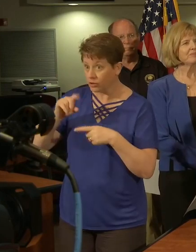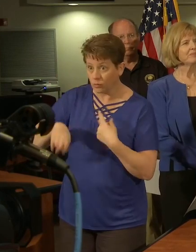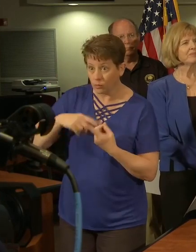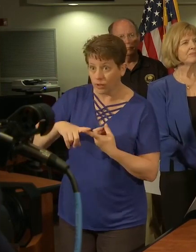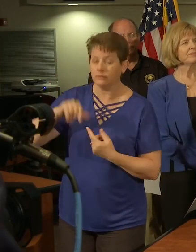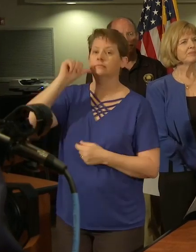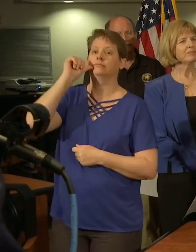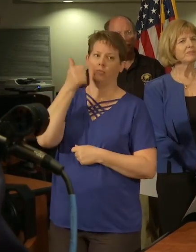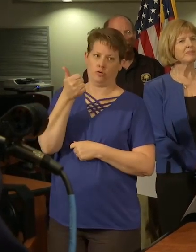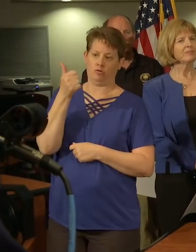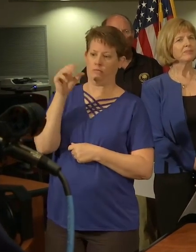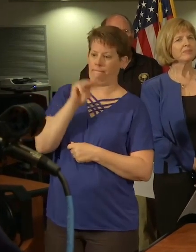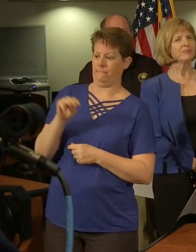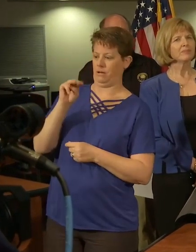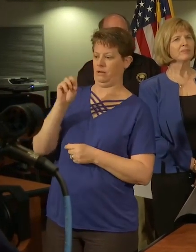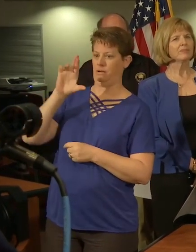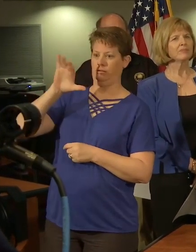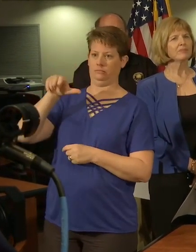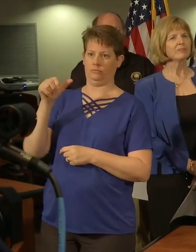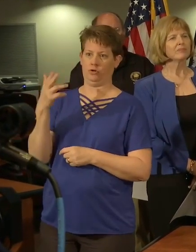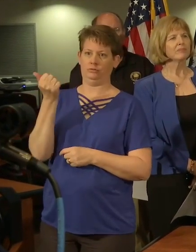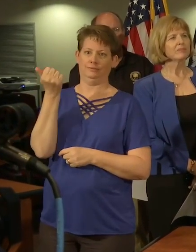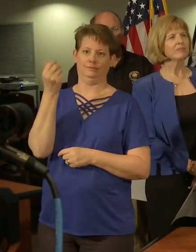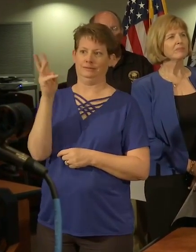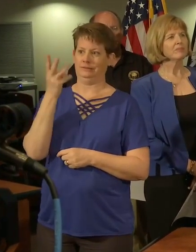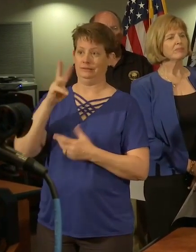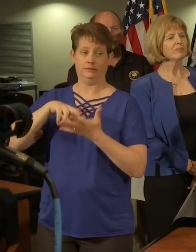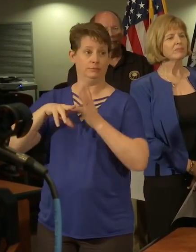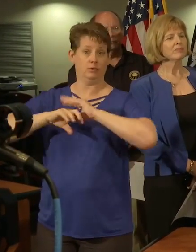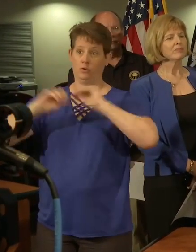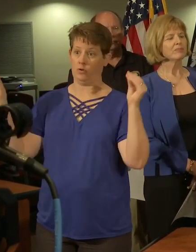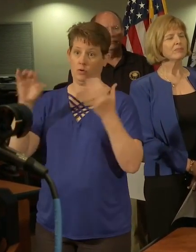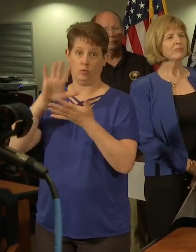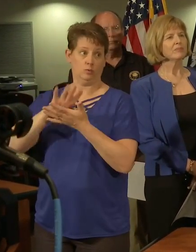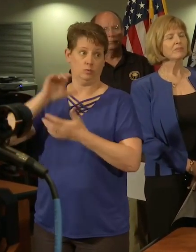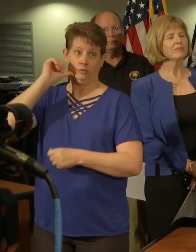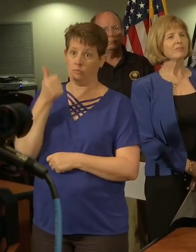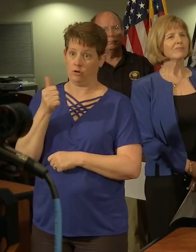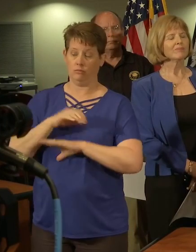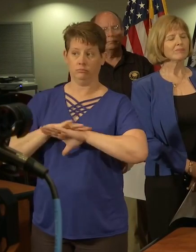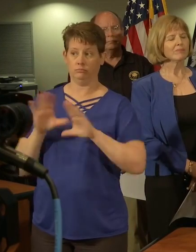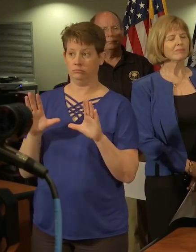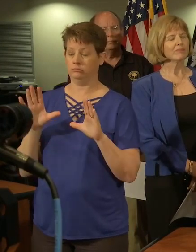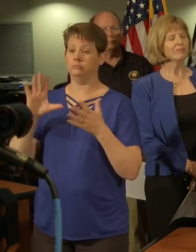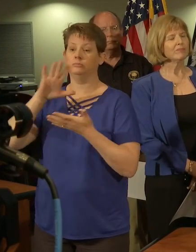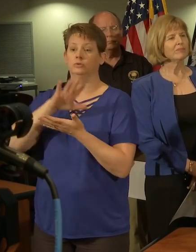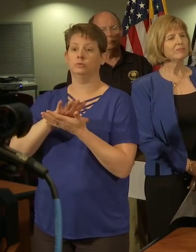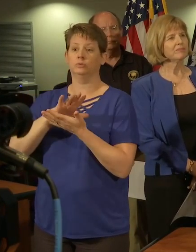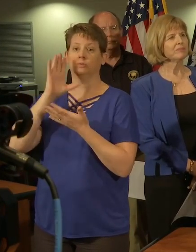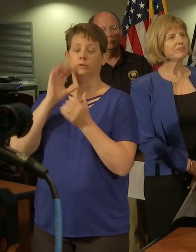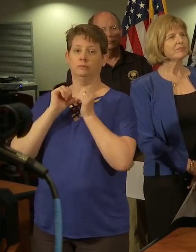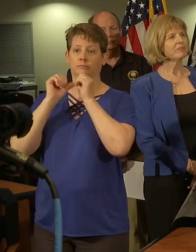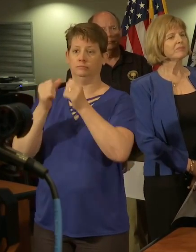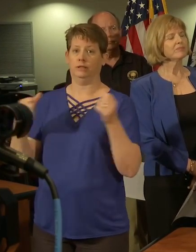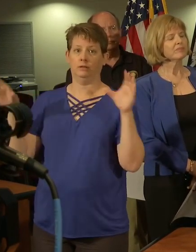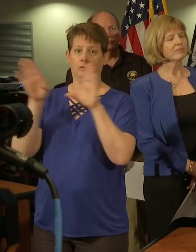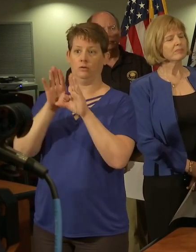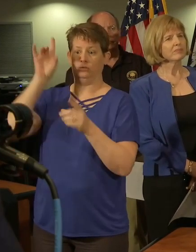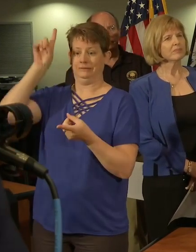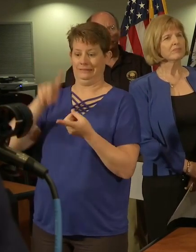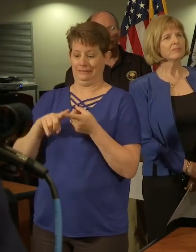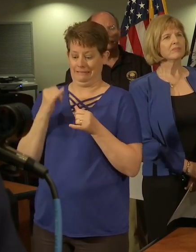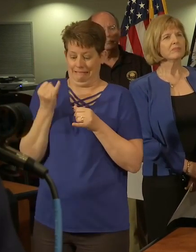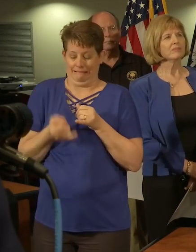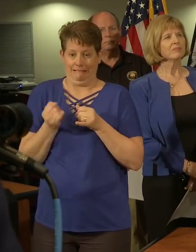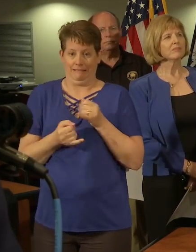tomorrow, Monday, March 16th. That means no school starting tomorrow. Schools will remain closed until the